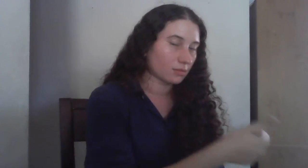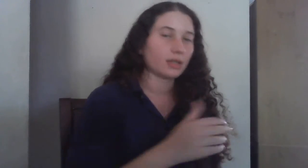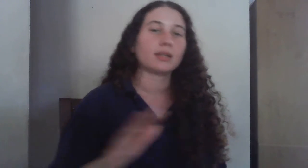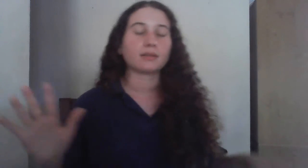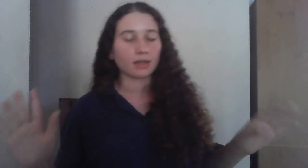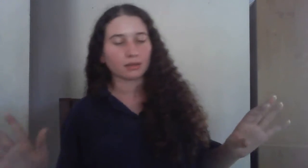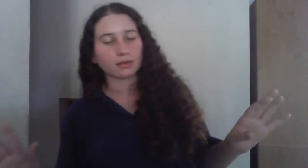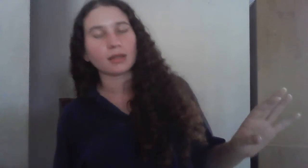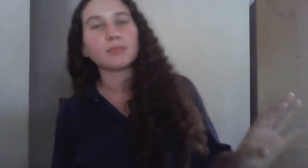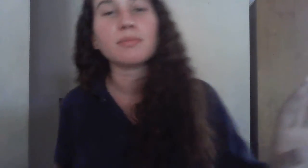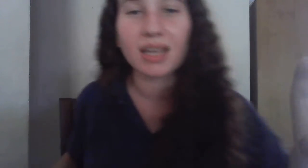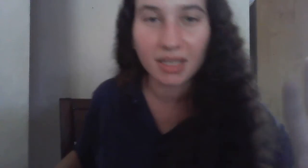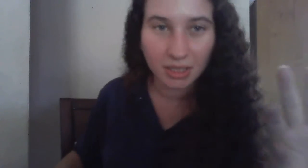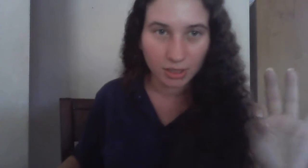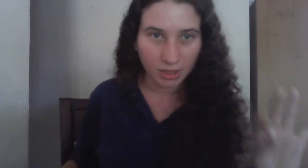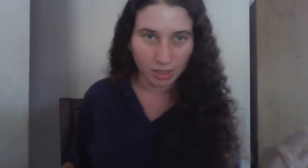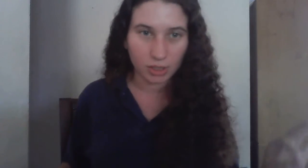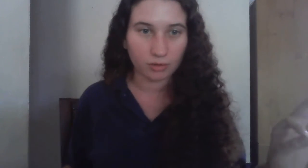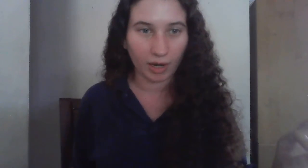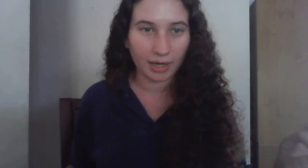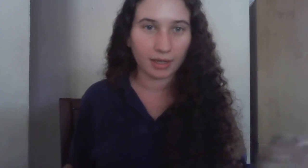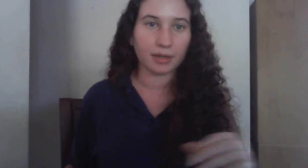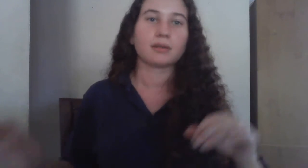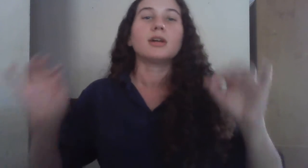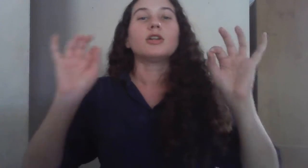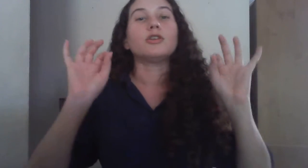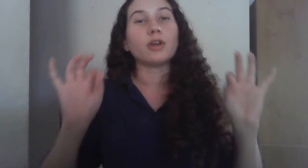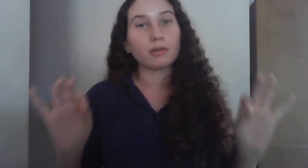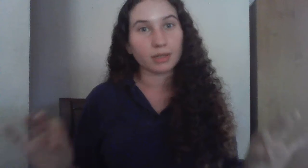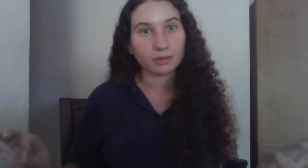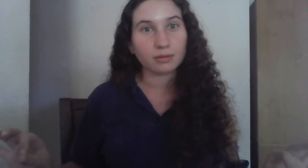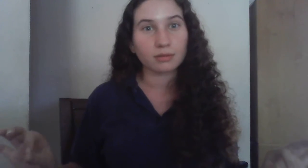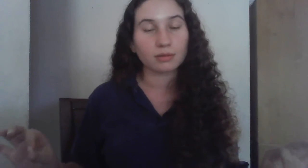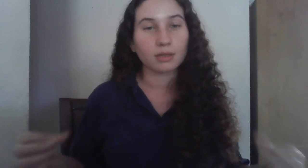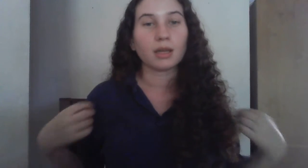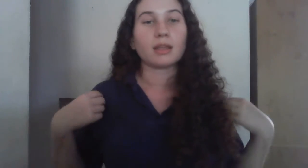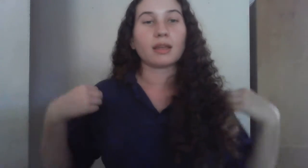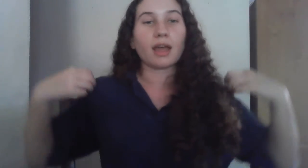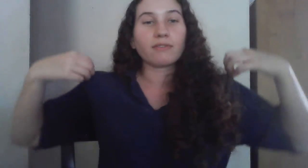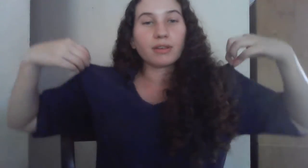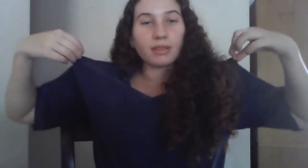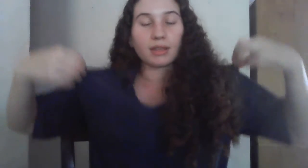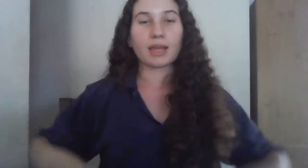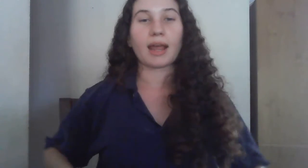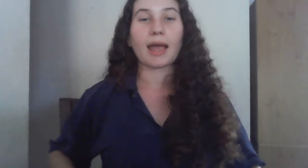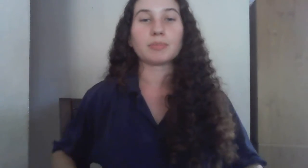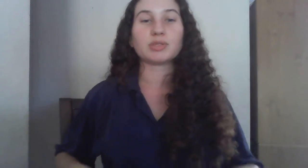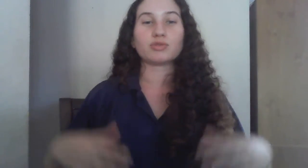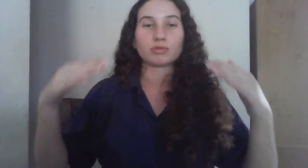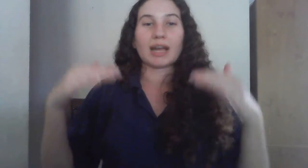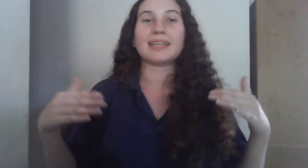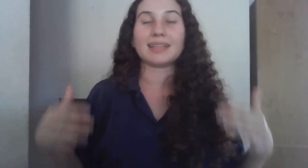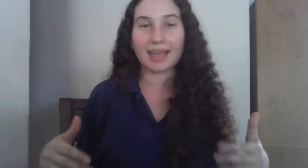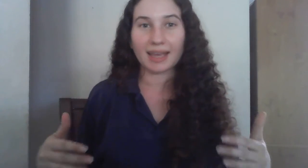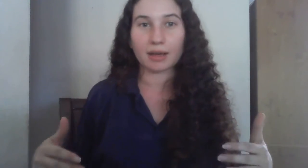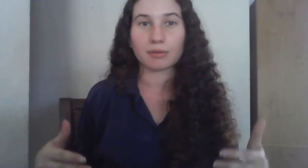Right, now let me make a distinction right here. Notice that everything that happens right now,